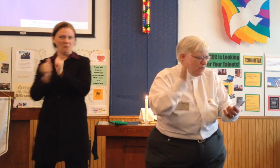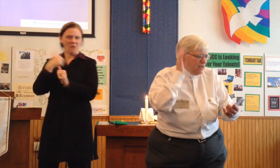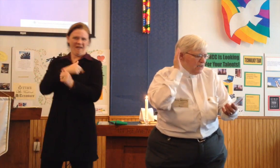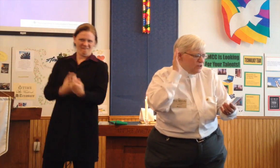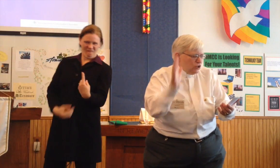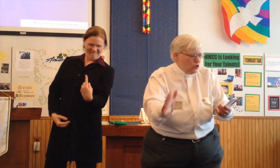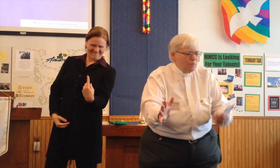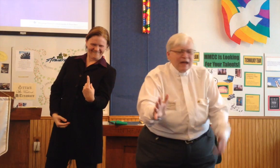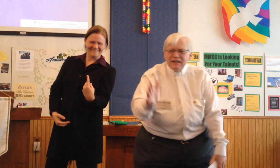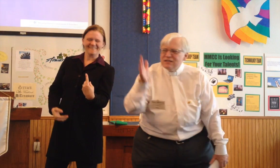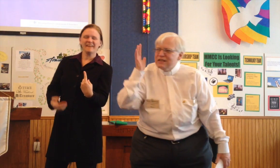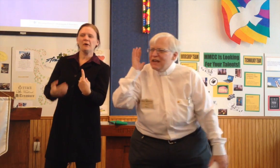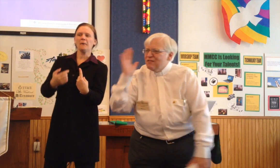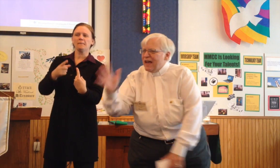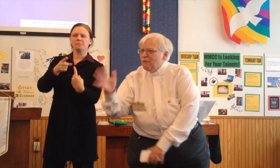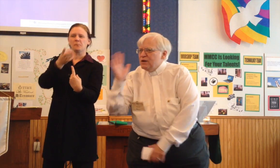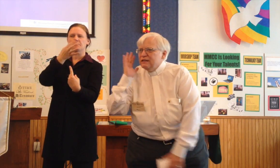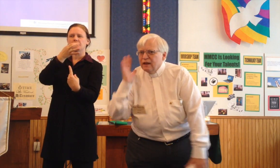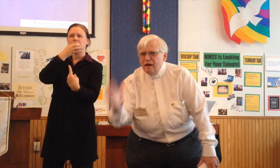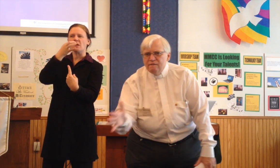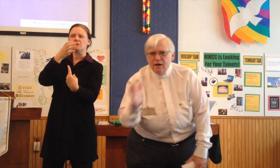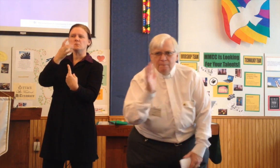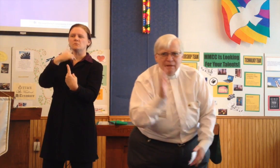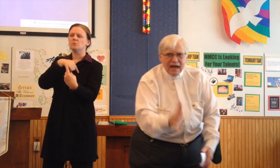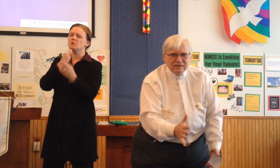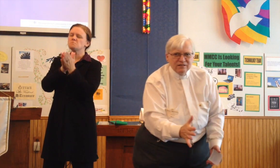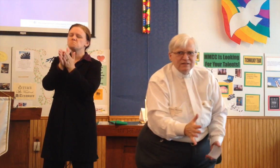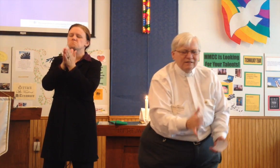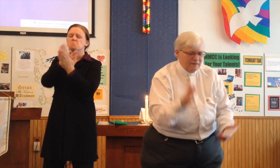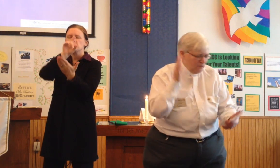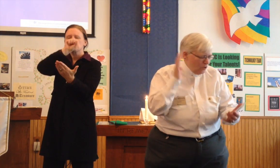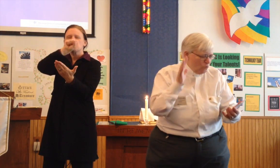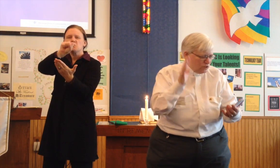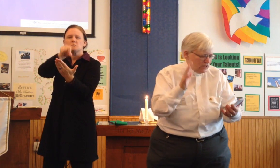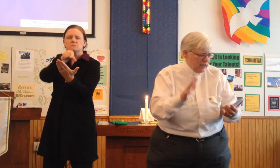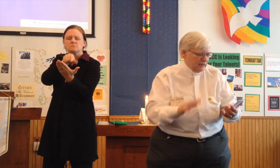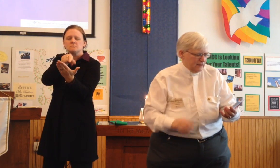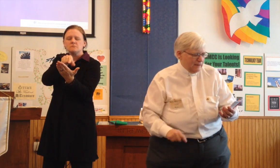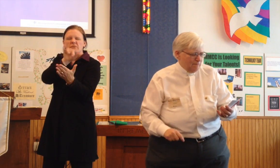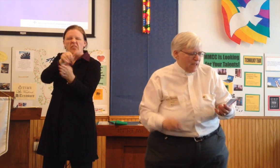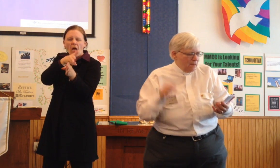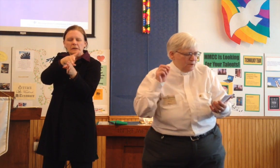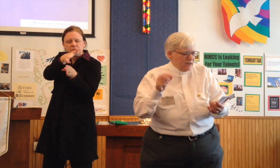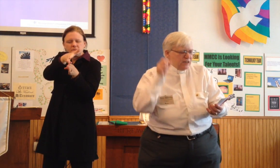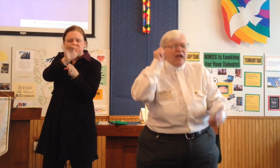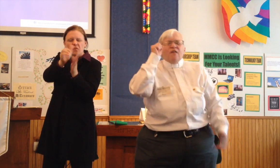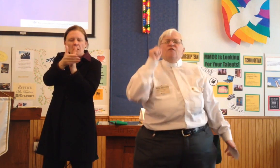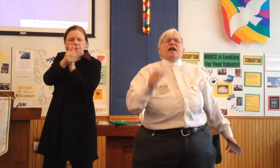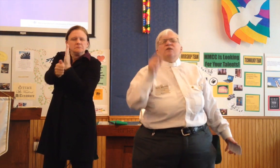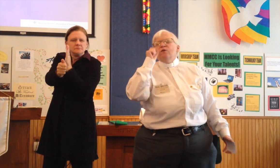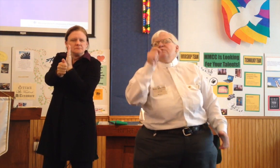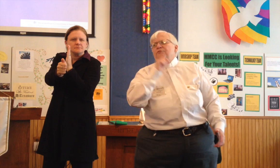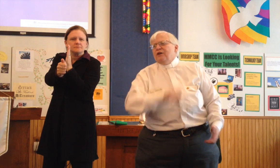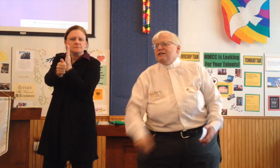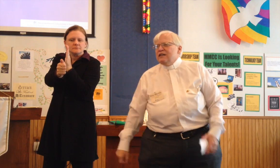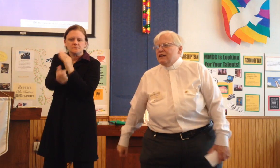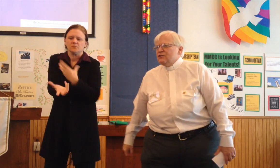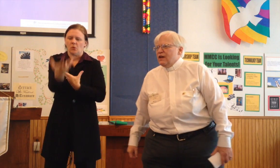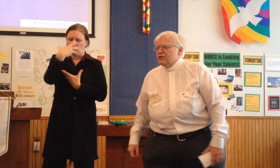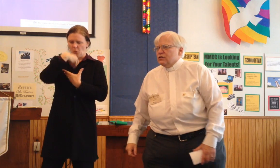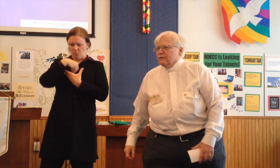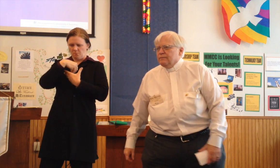that we do best and that we love best. Those things. Because then we will